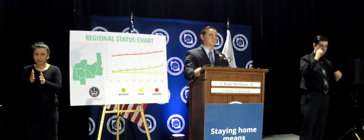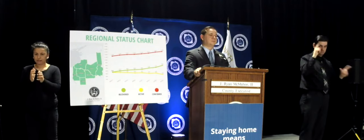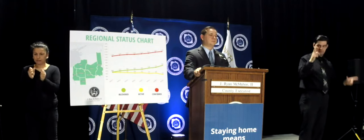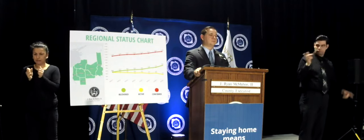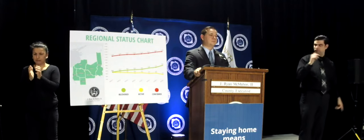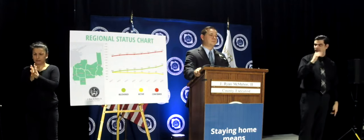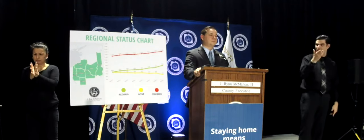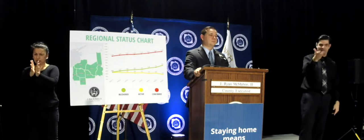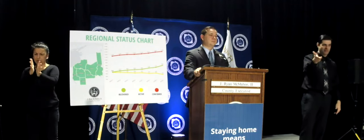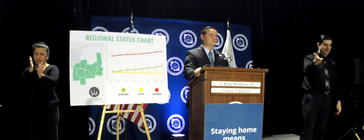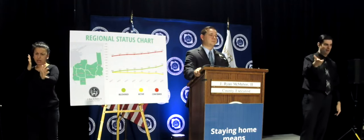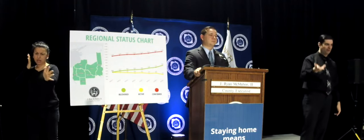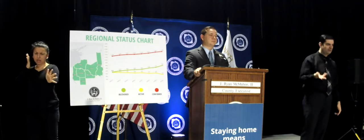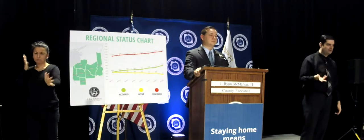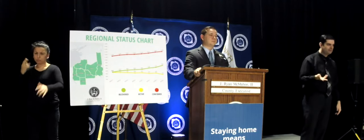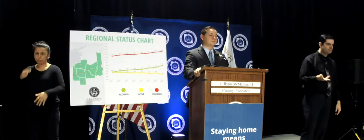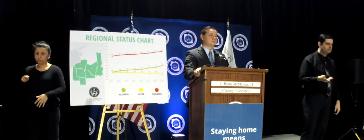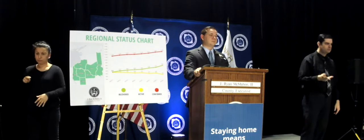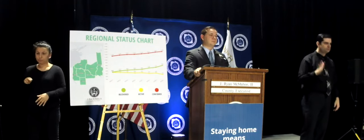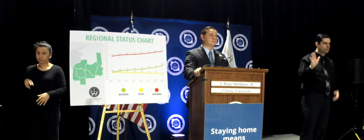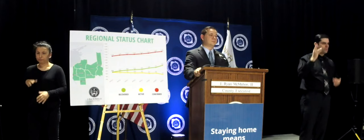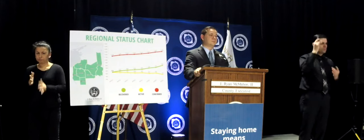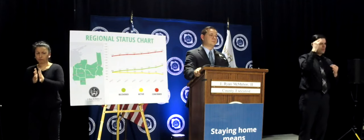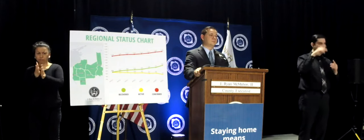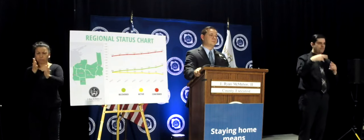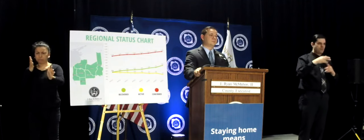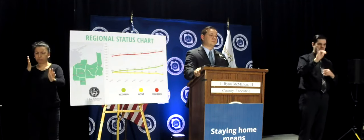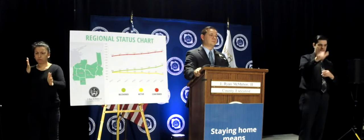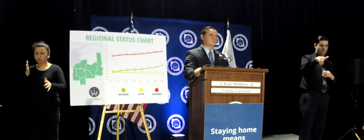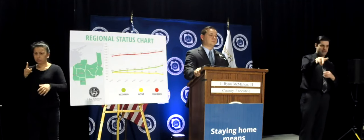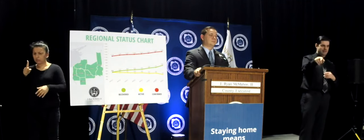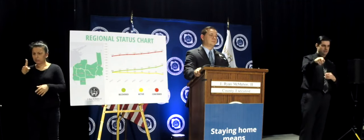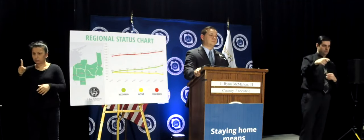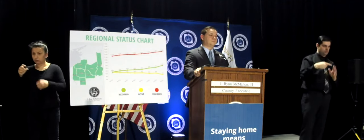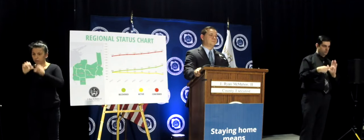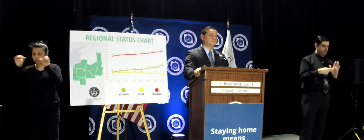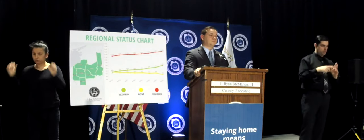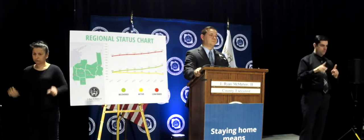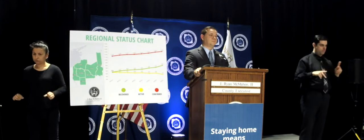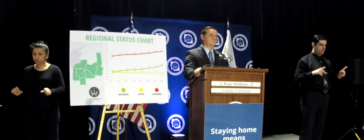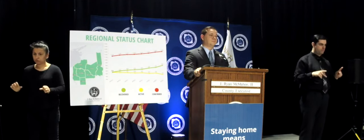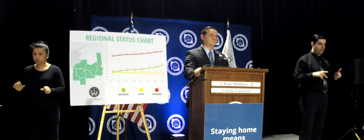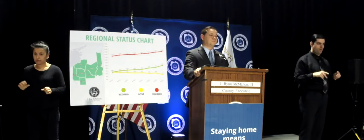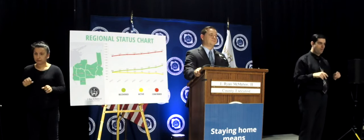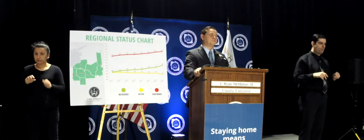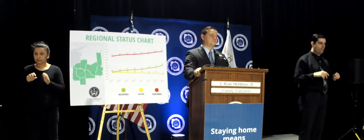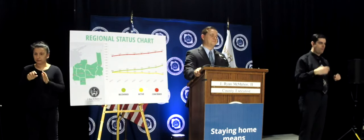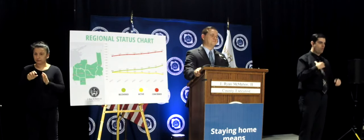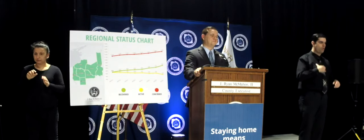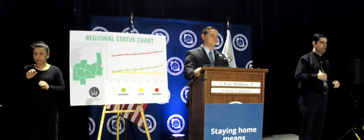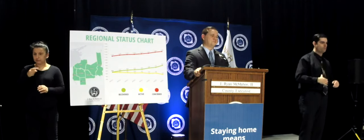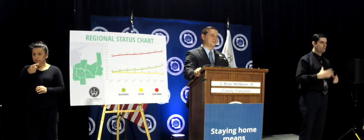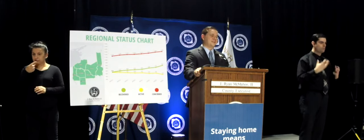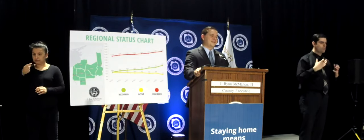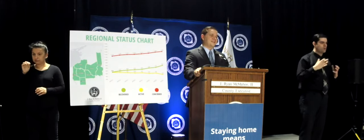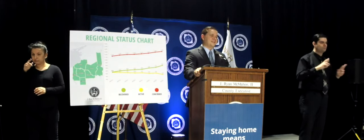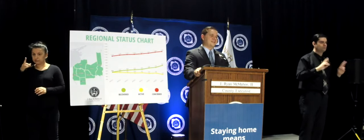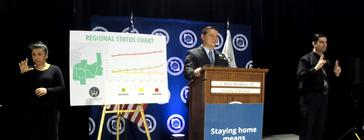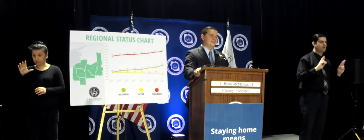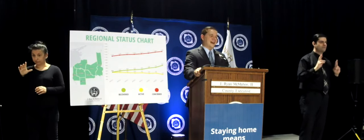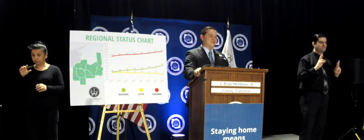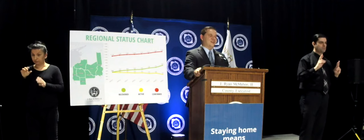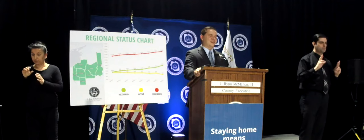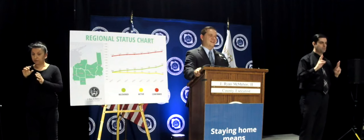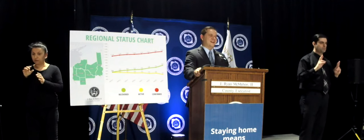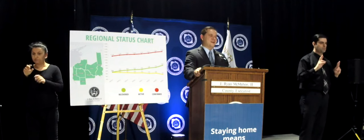Just your thoughts on, I don't know, what does that mean? Does that show people are not only physically hungry, but literally hungry for some return to